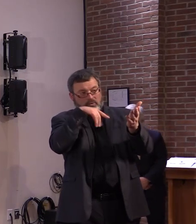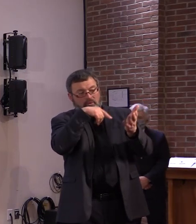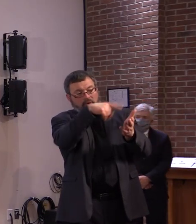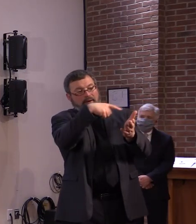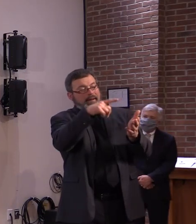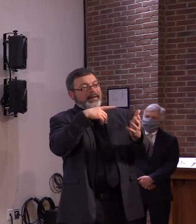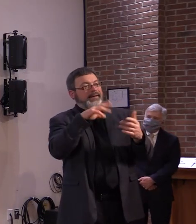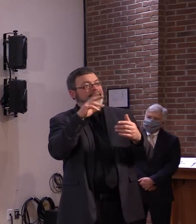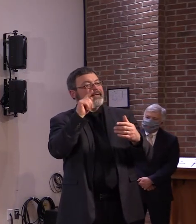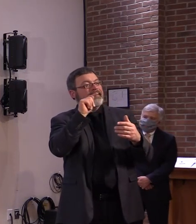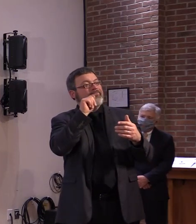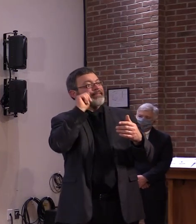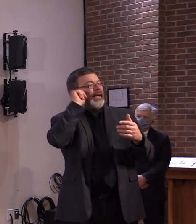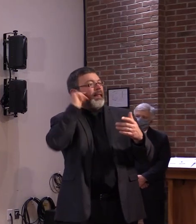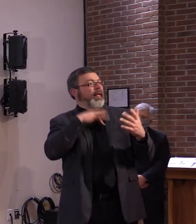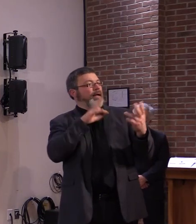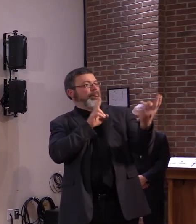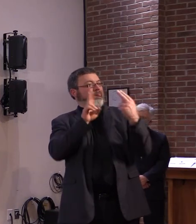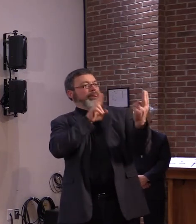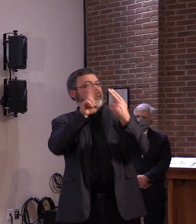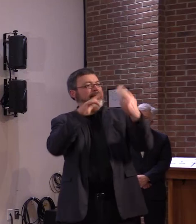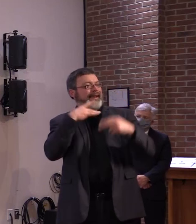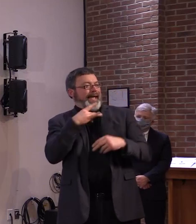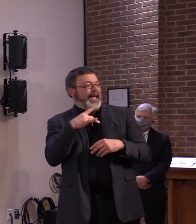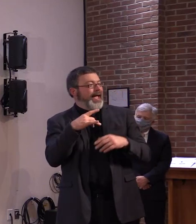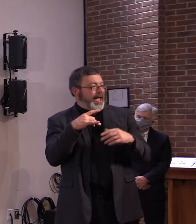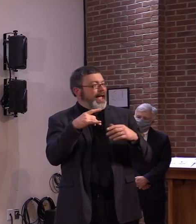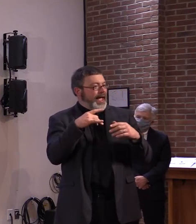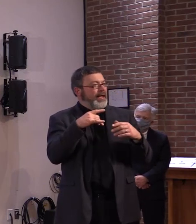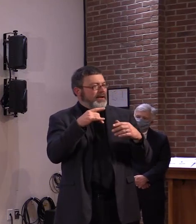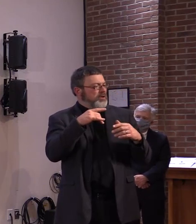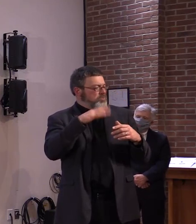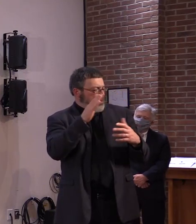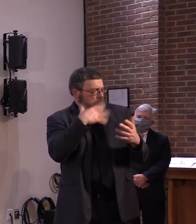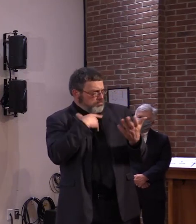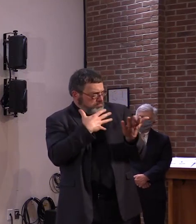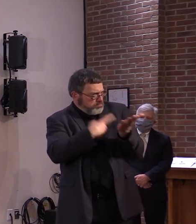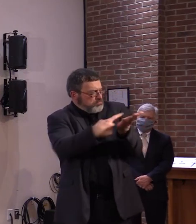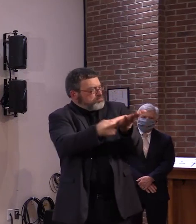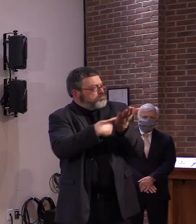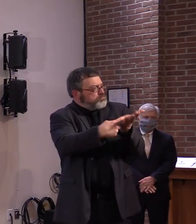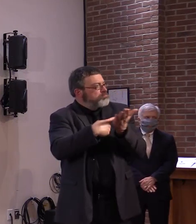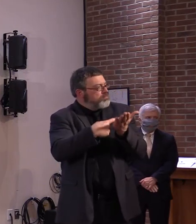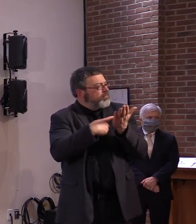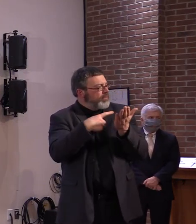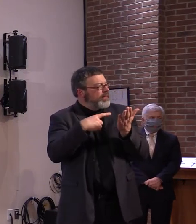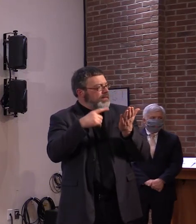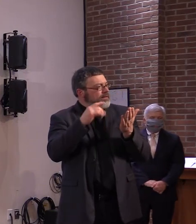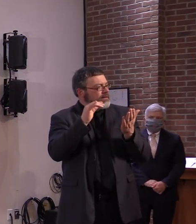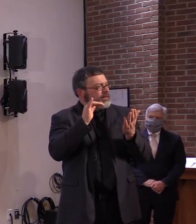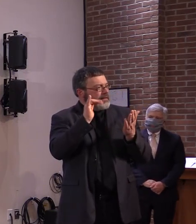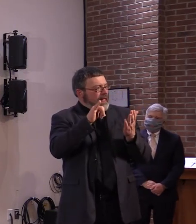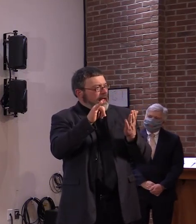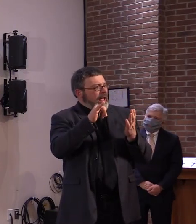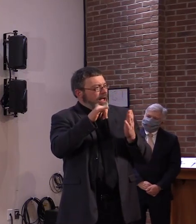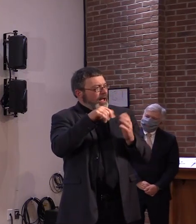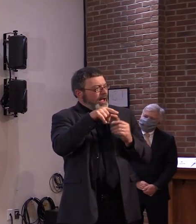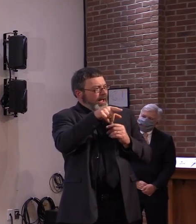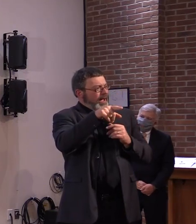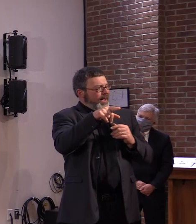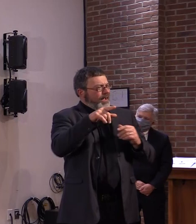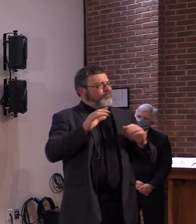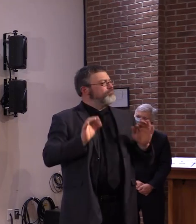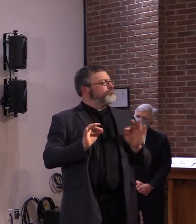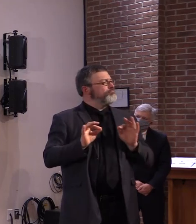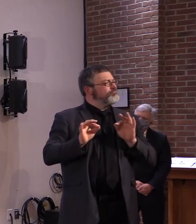going to be better at doing things like that than our adults. I mean, they are more adept at having conversations around consent. And so